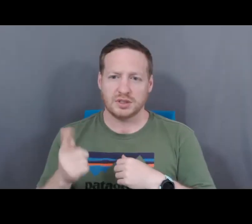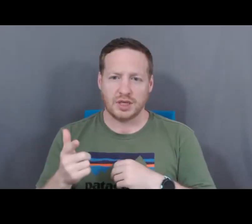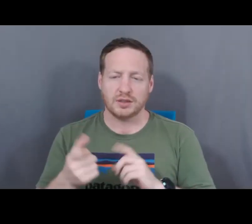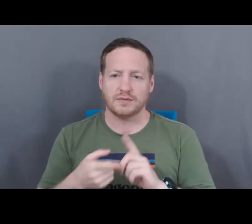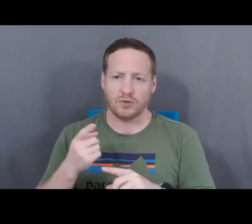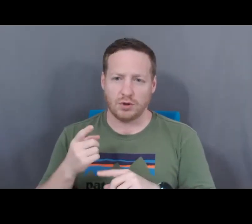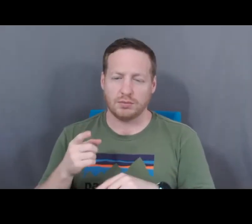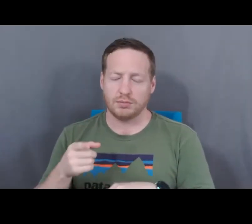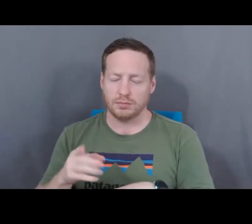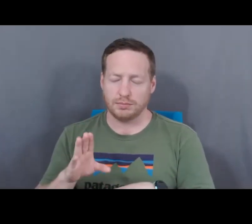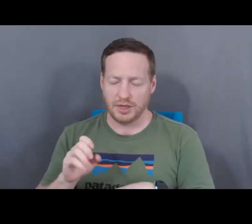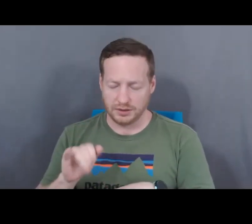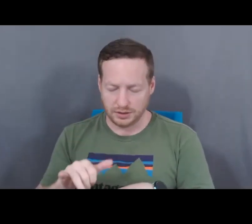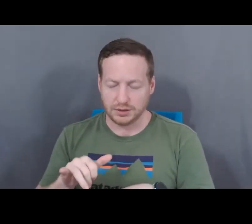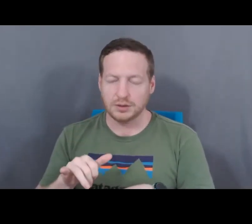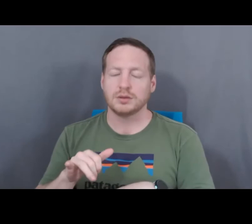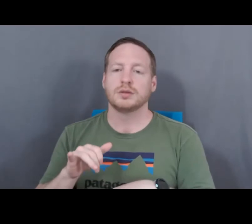So we have a second on the floor from Betsy